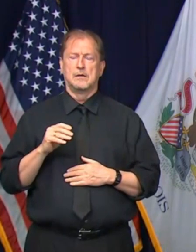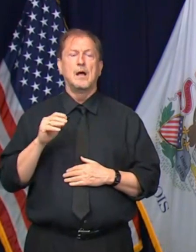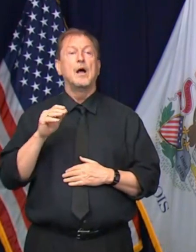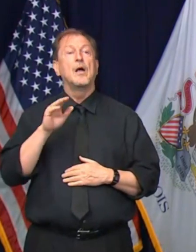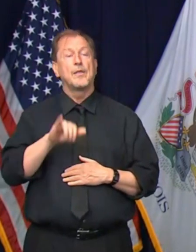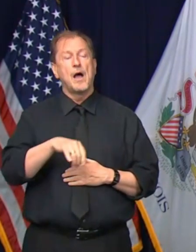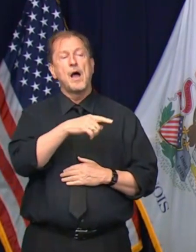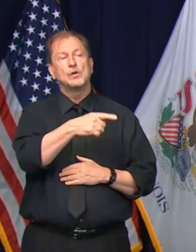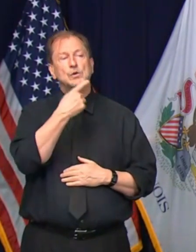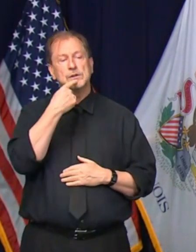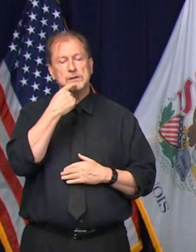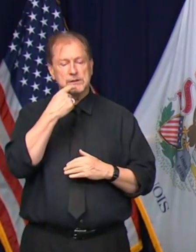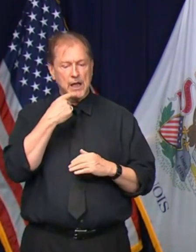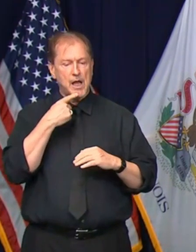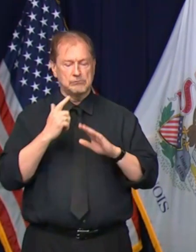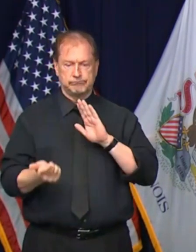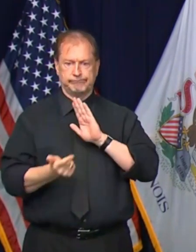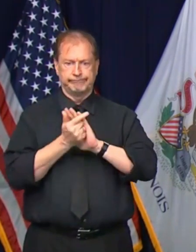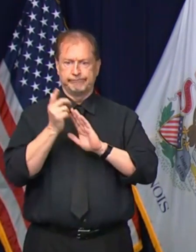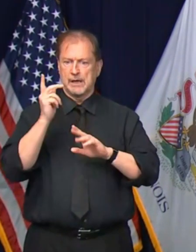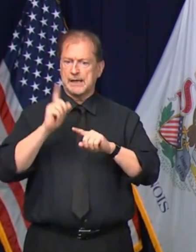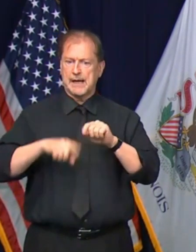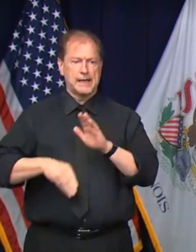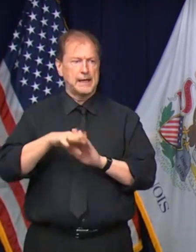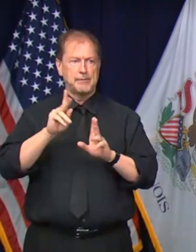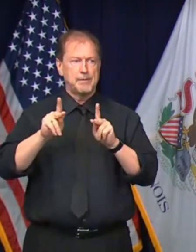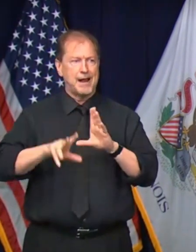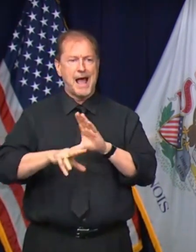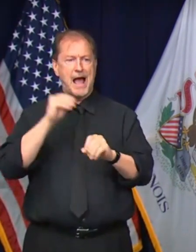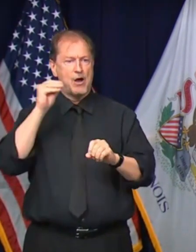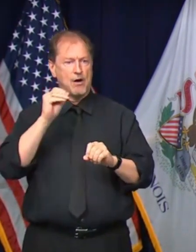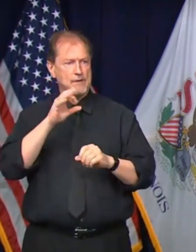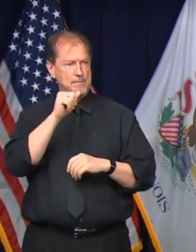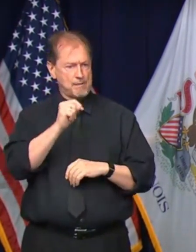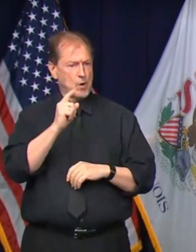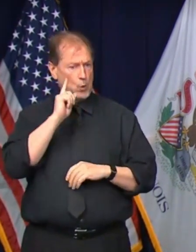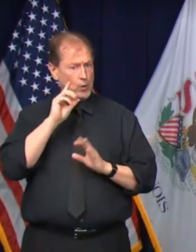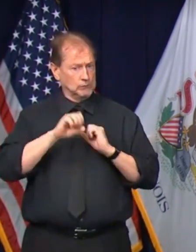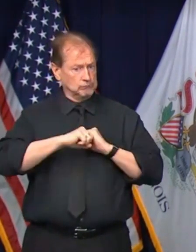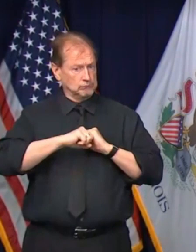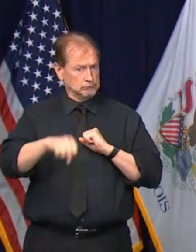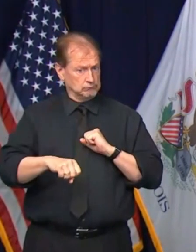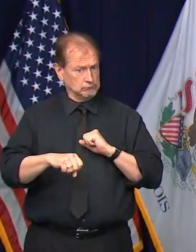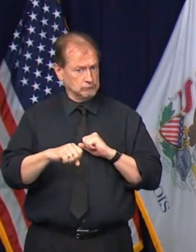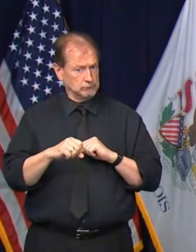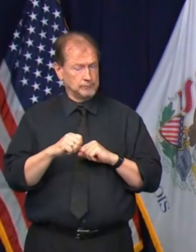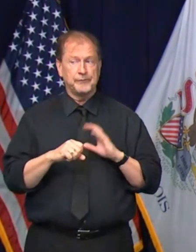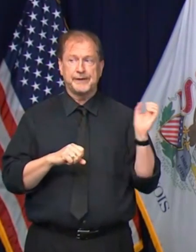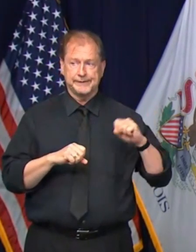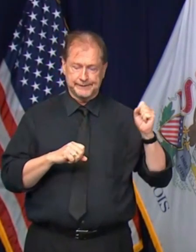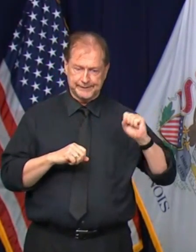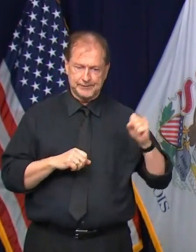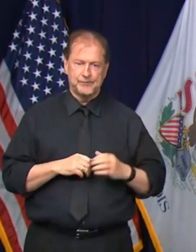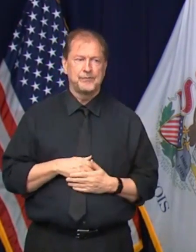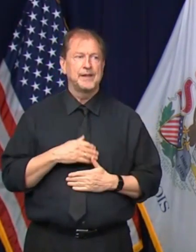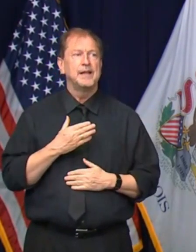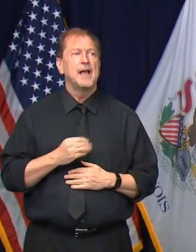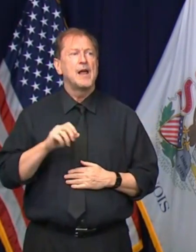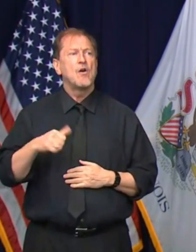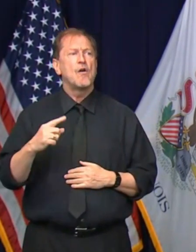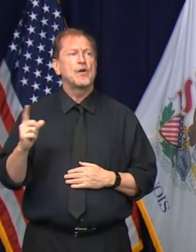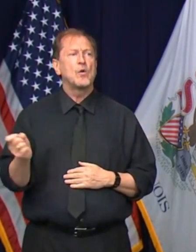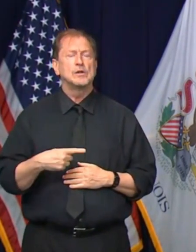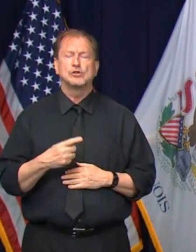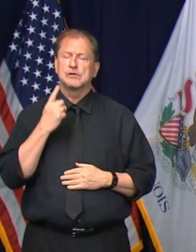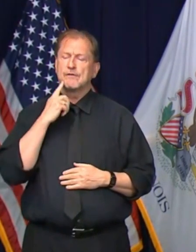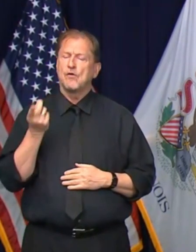be part of that new order? Yes. Okay, well, that's quick and easy. Greg Bishop with the Senate Square. This would be for